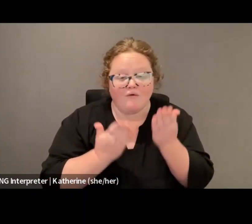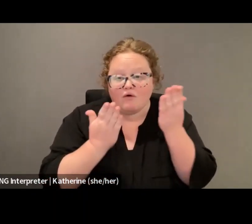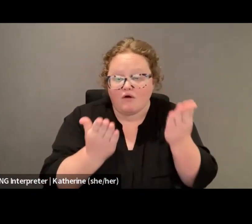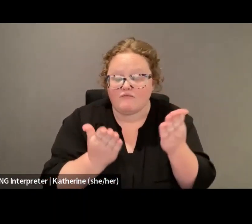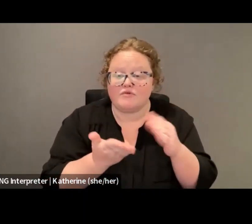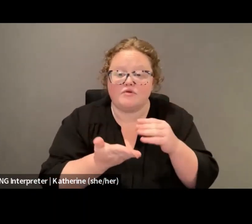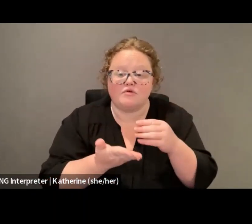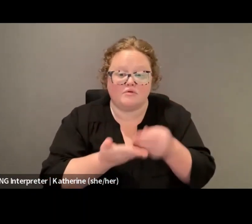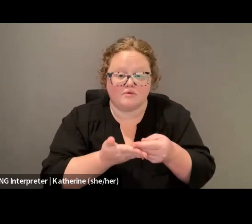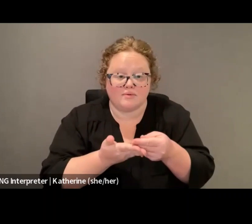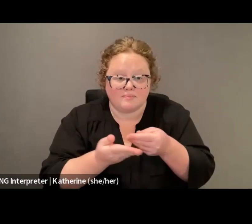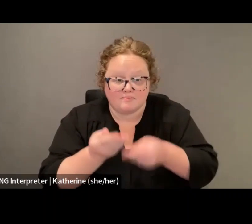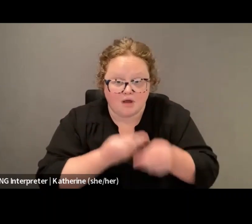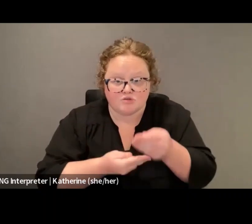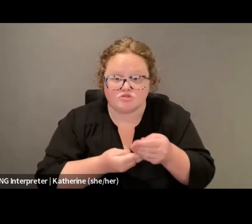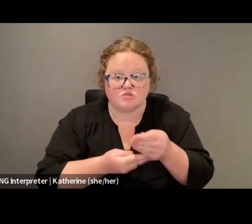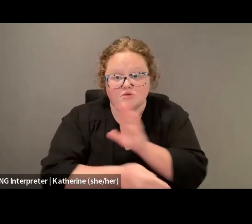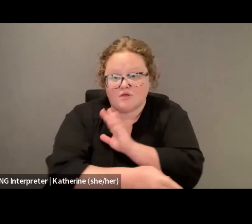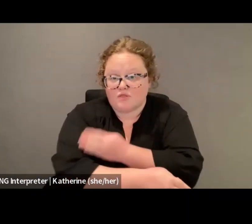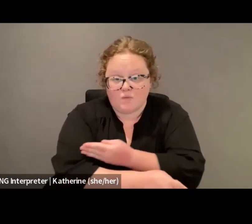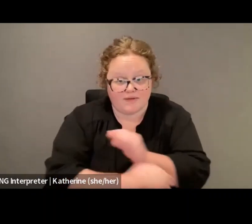section is going to be left blank.